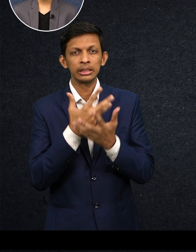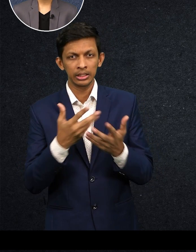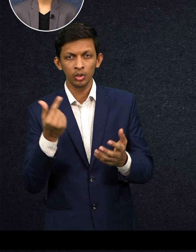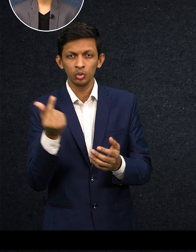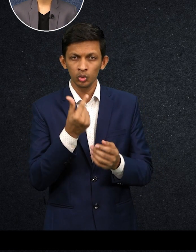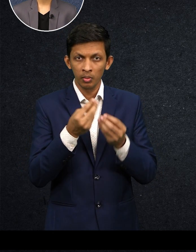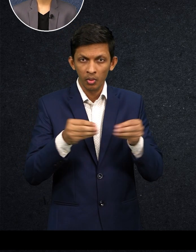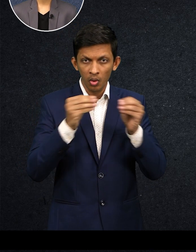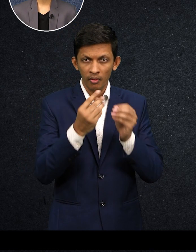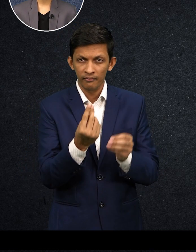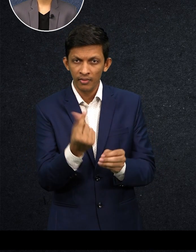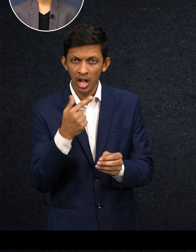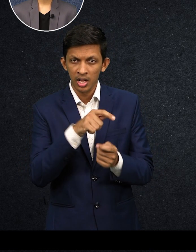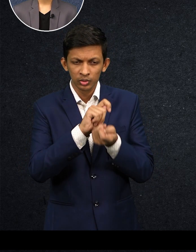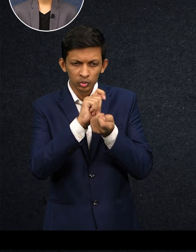non-renewable,